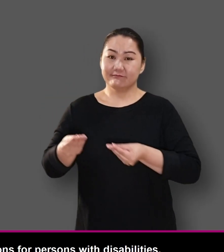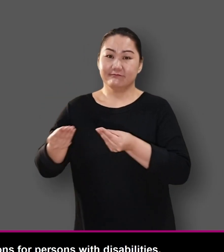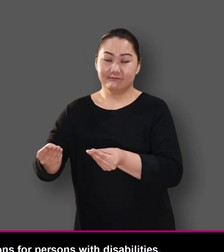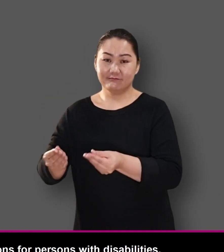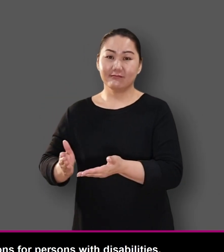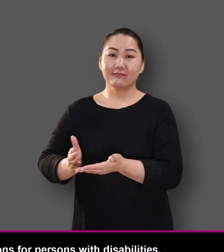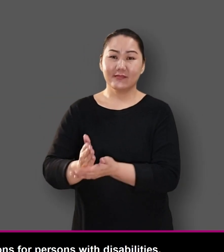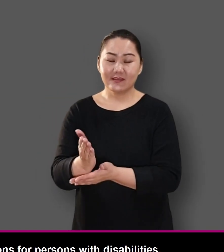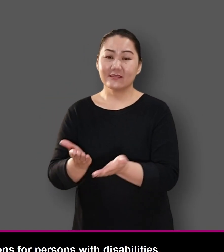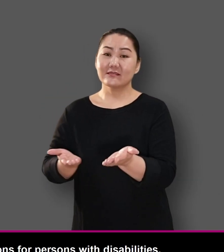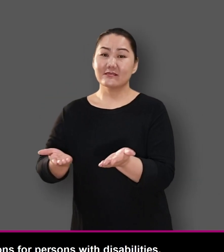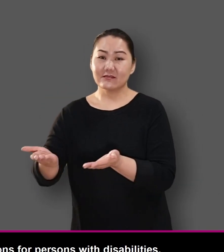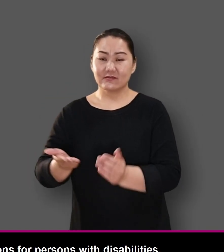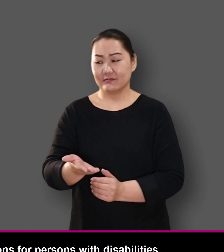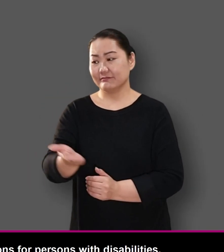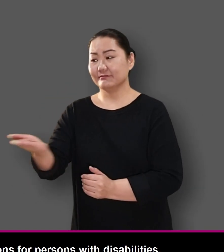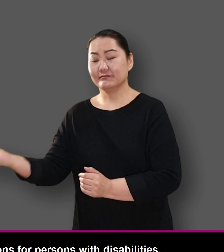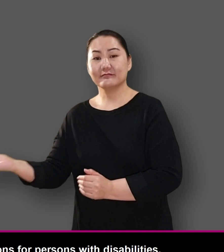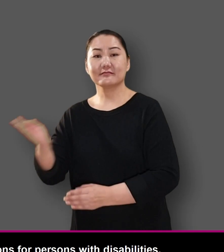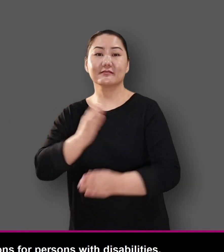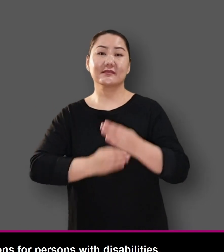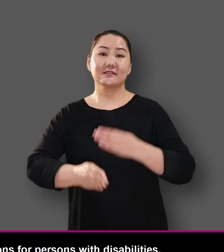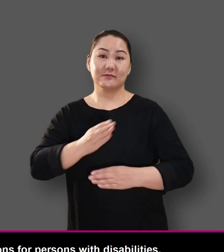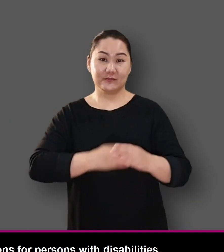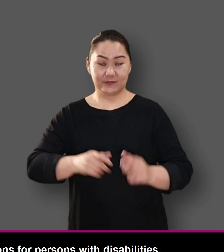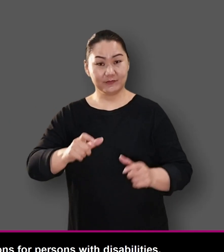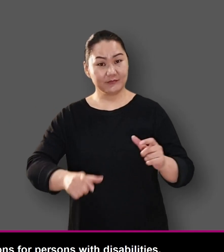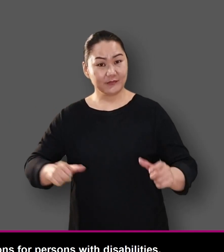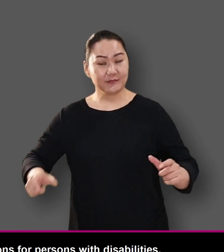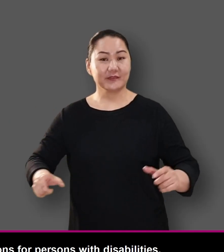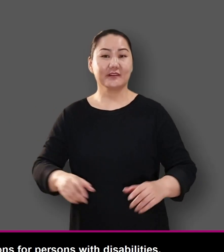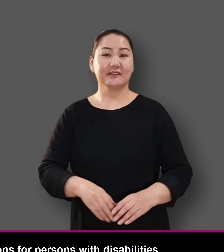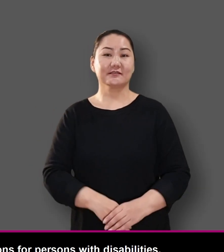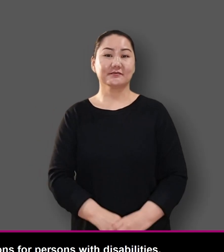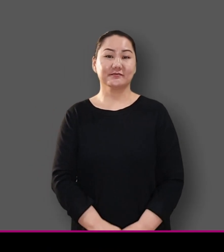of services and interventions for persons with disabilities.